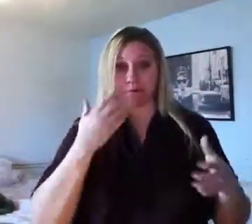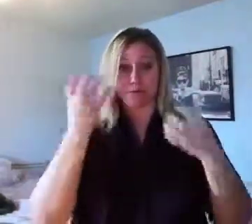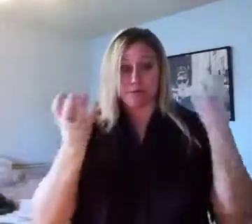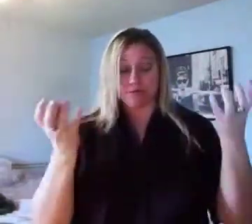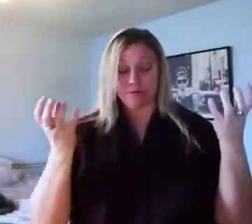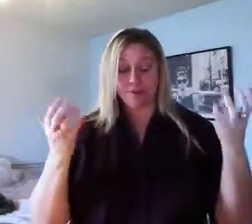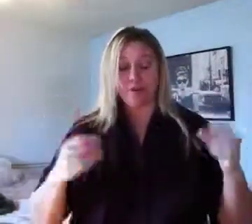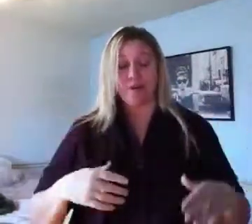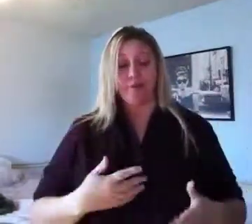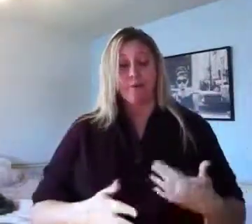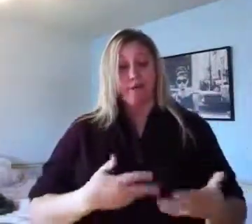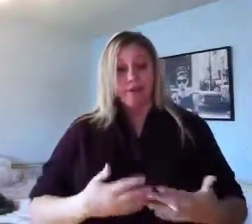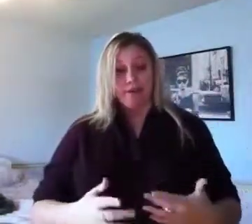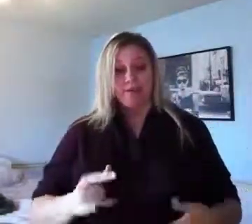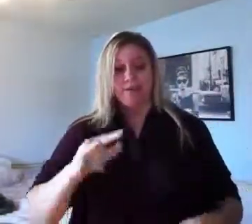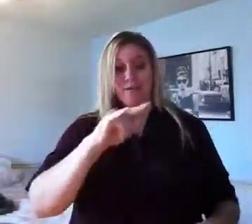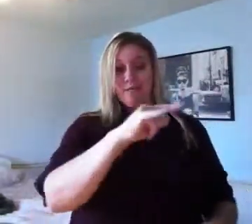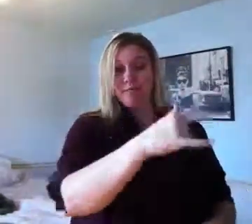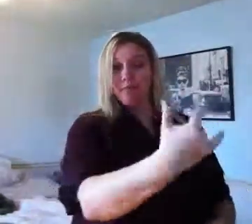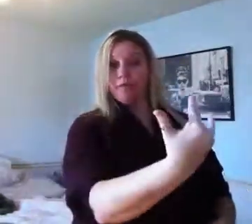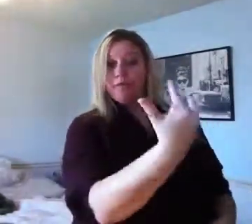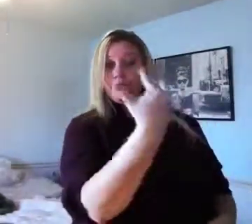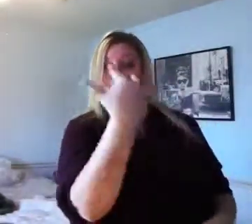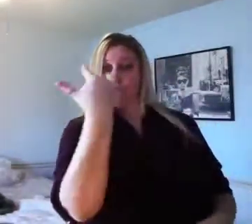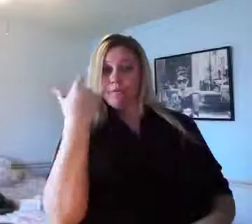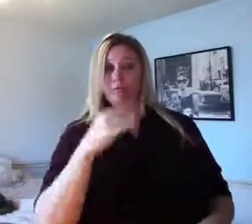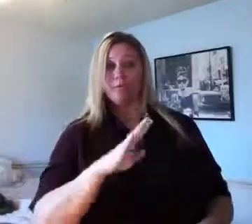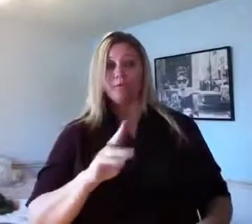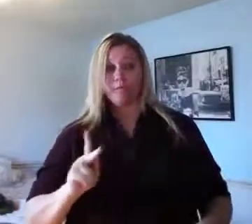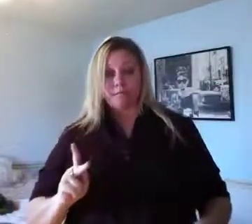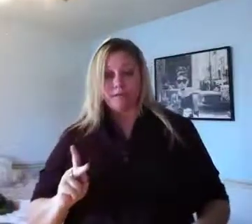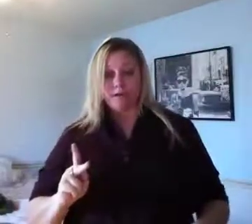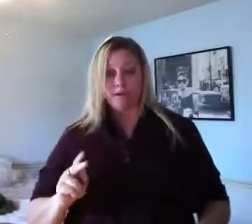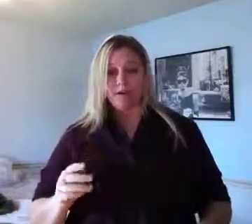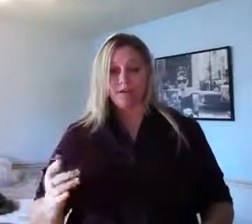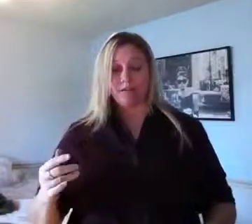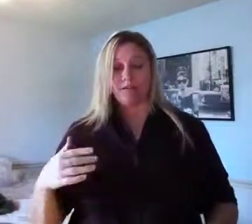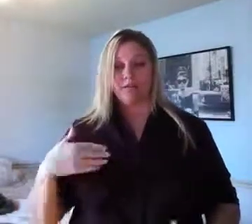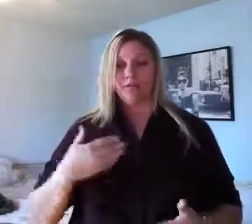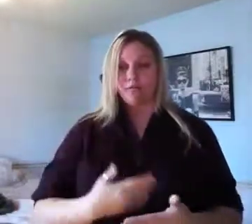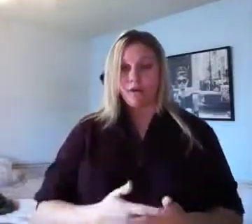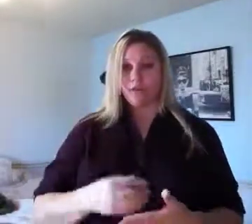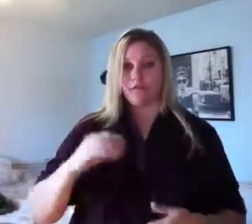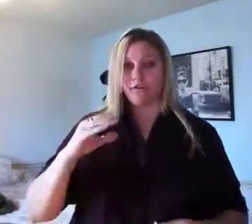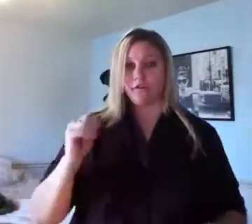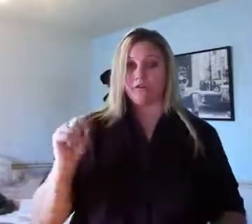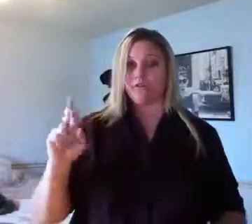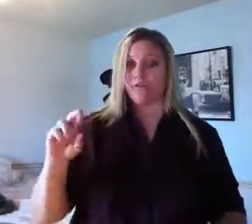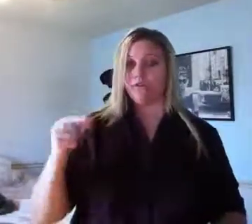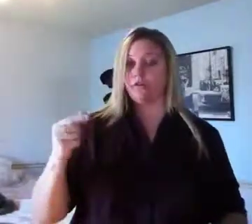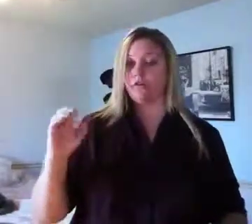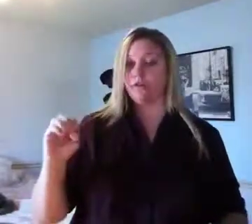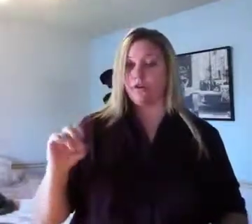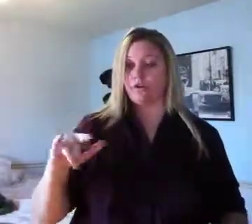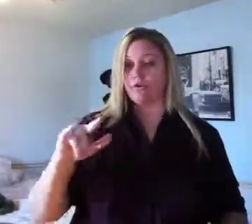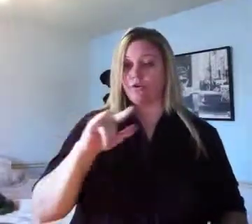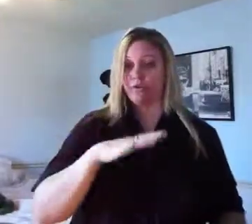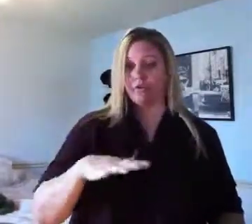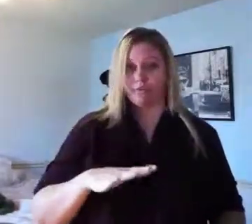landing in a cargo airport in Anchorage, which indicated that it was pretty serious, although none of us really knew it at the time. But as we were